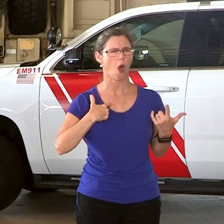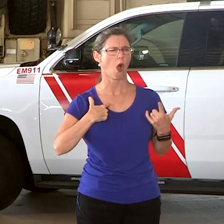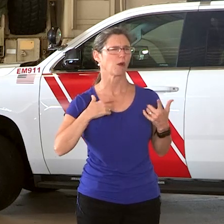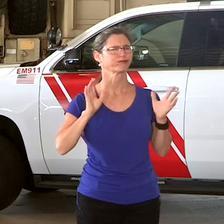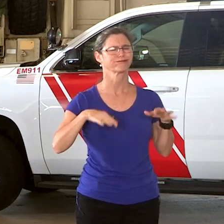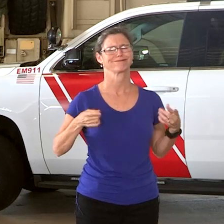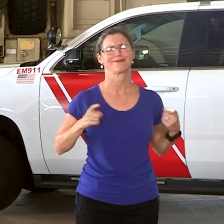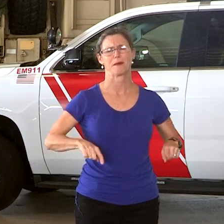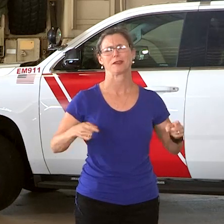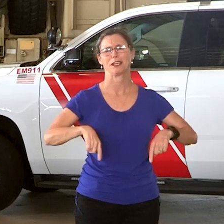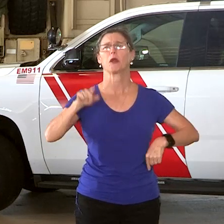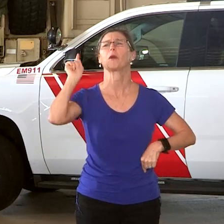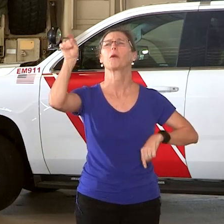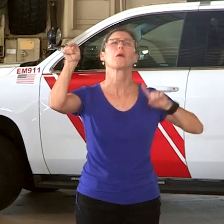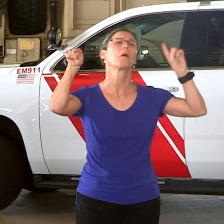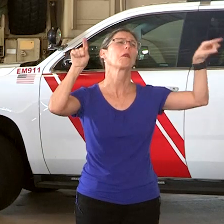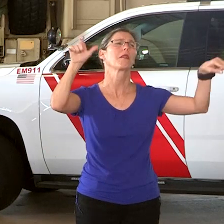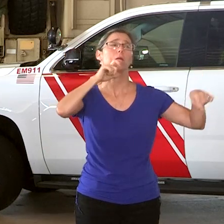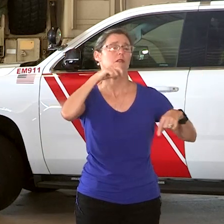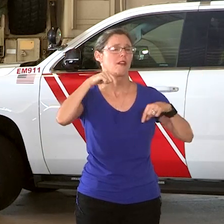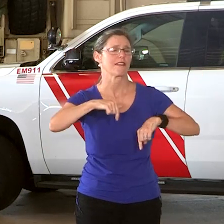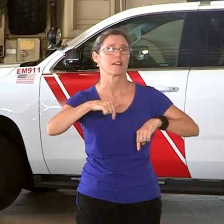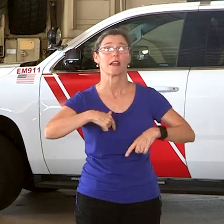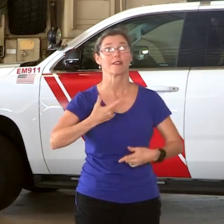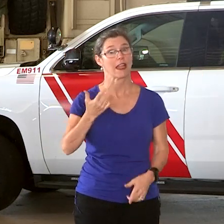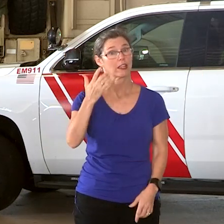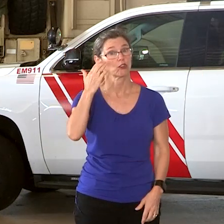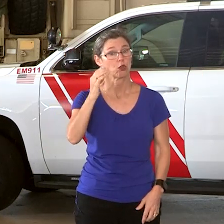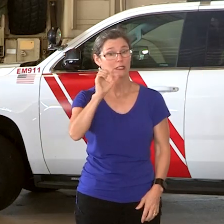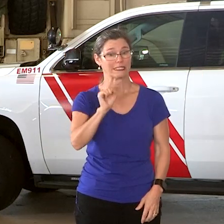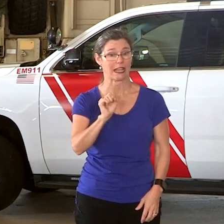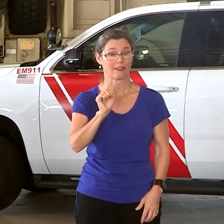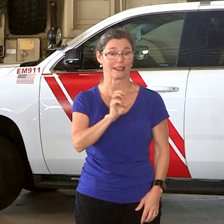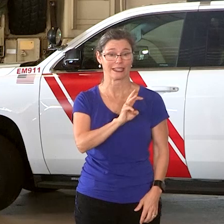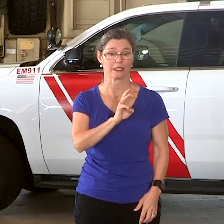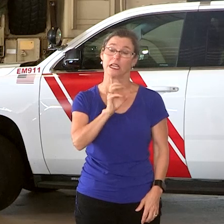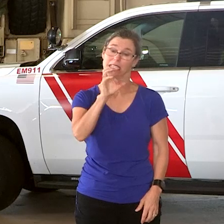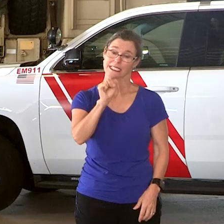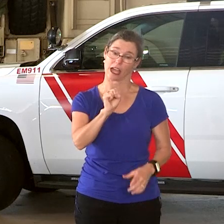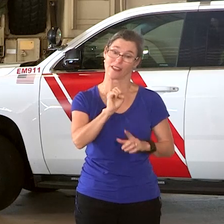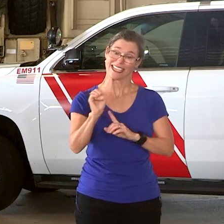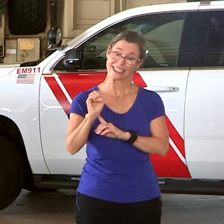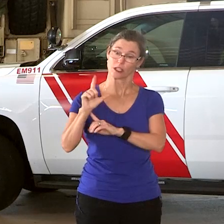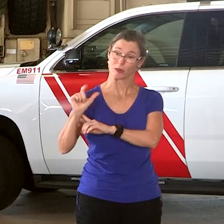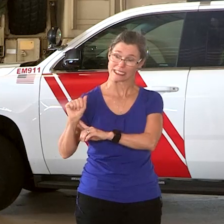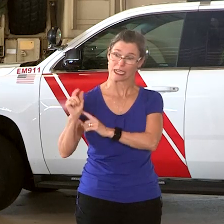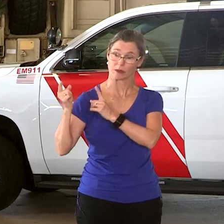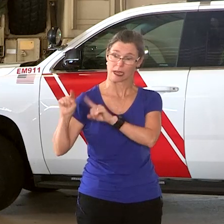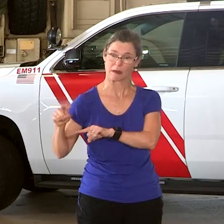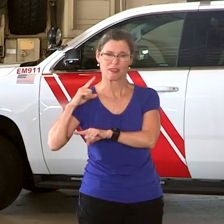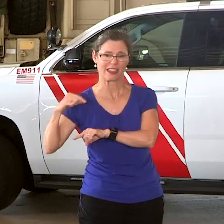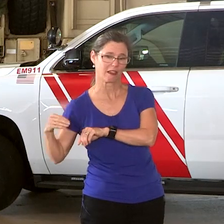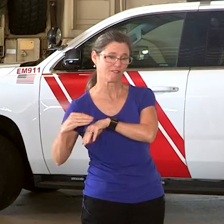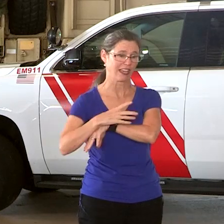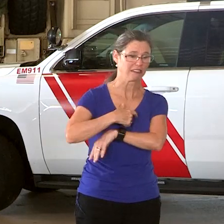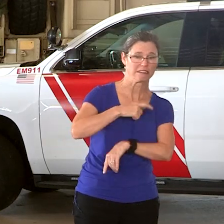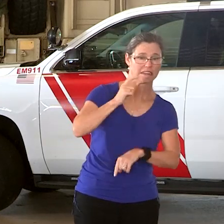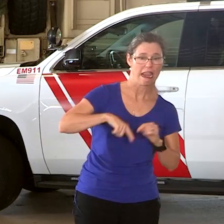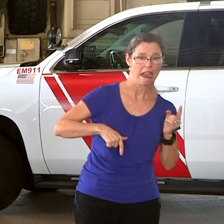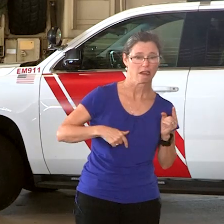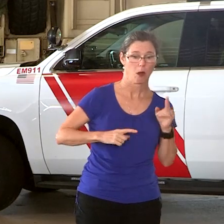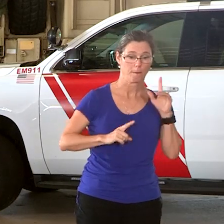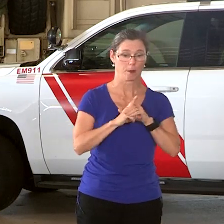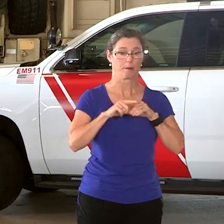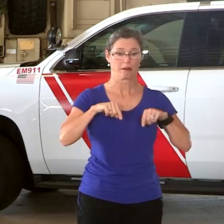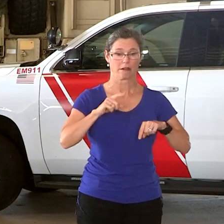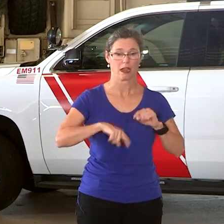what is happening in other areas of the state, like Southeast Louisiana. And everything we do today, and what we have been doing over the last 5 to